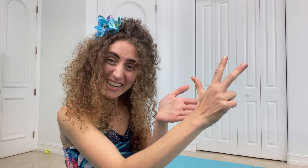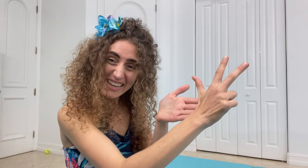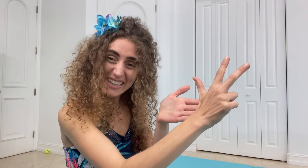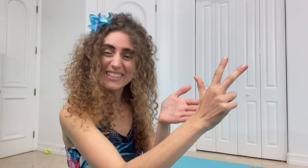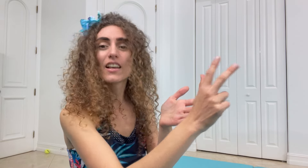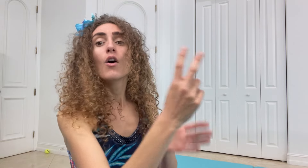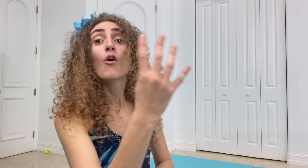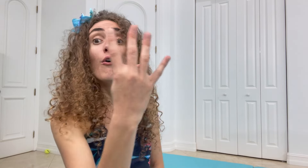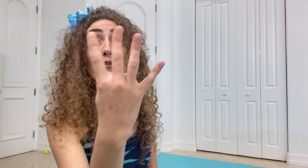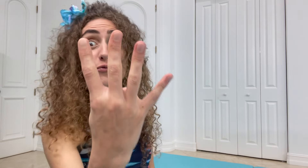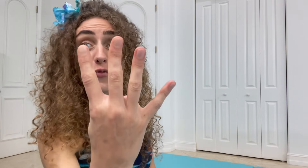3 weeks.